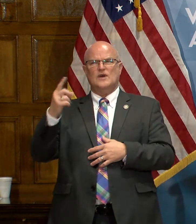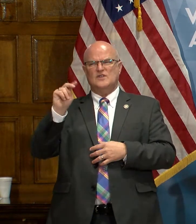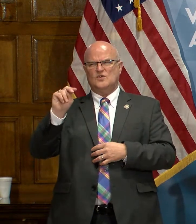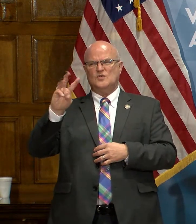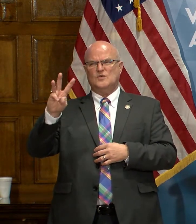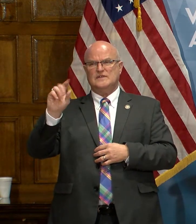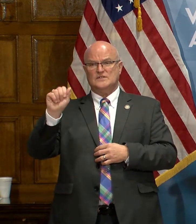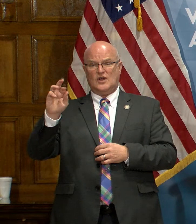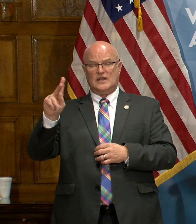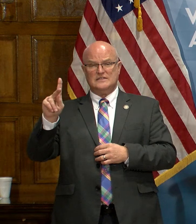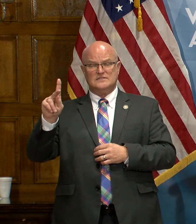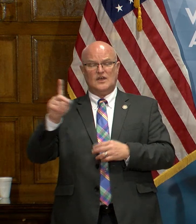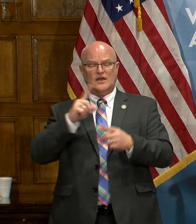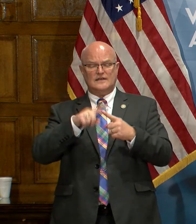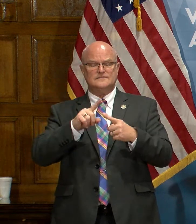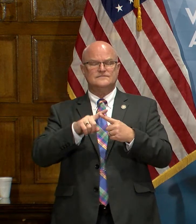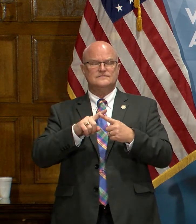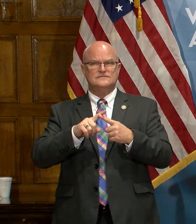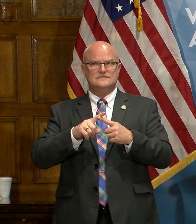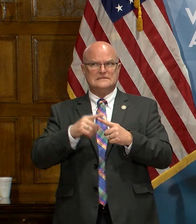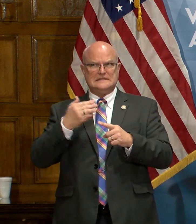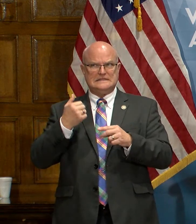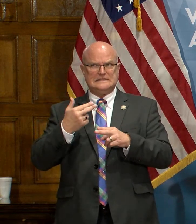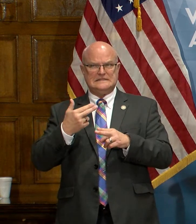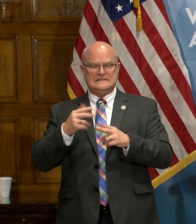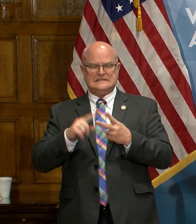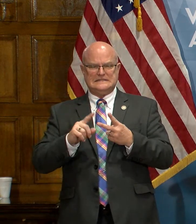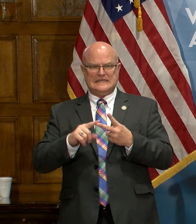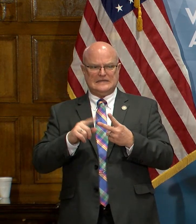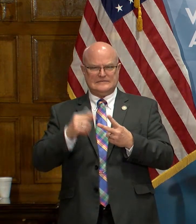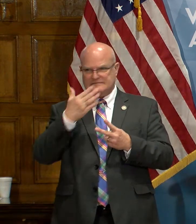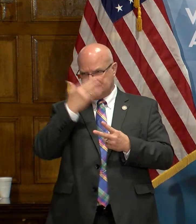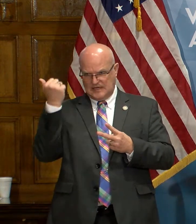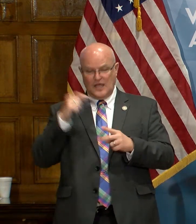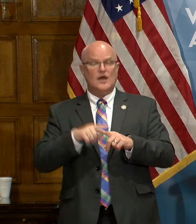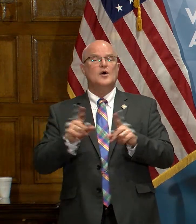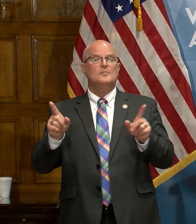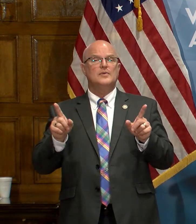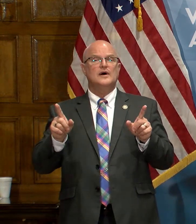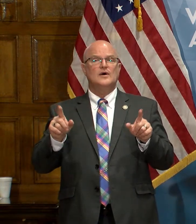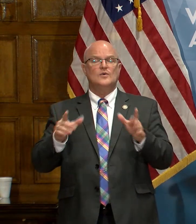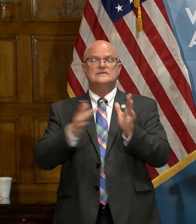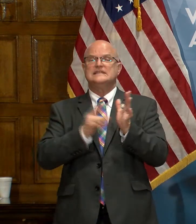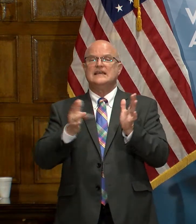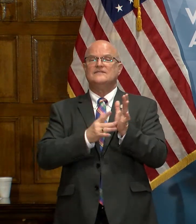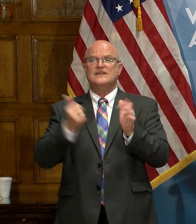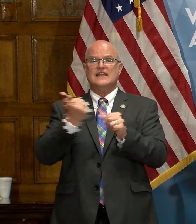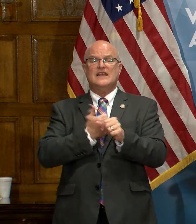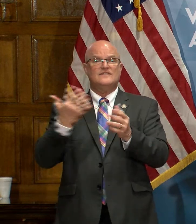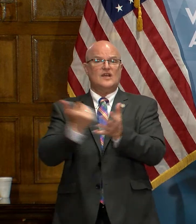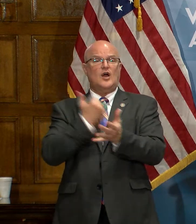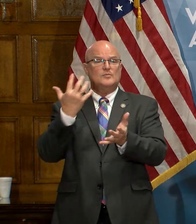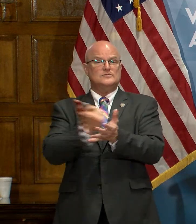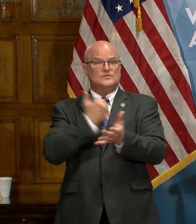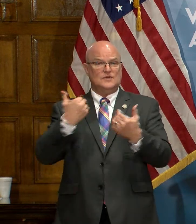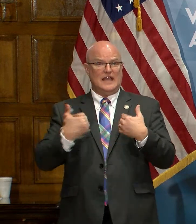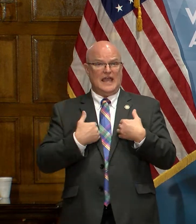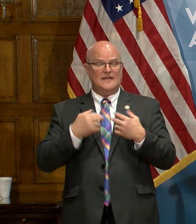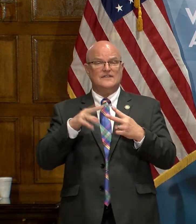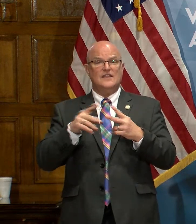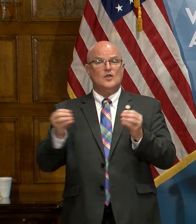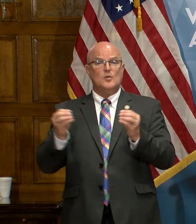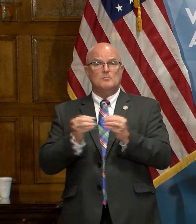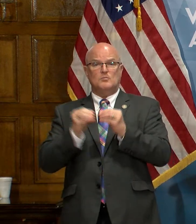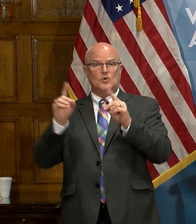Northwest Arkansas, and you'll forgive me if I can't remember where the second one is. But we are taking advantage of every opportunity we have to either get